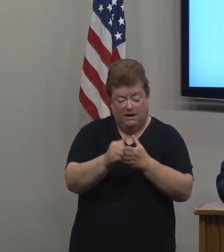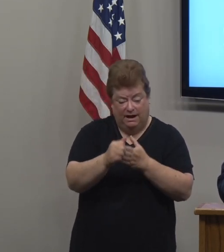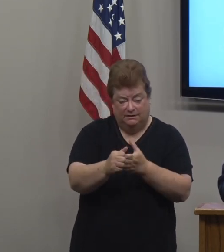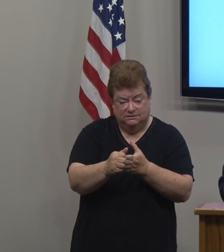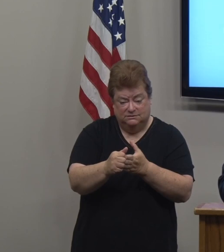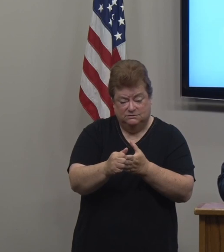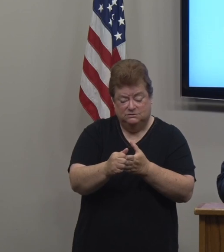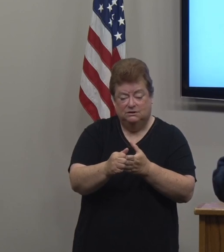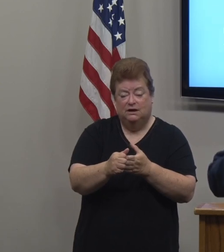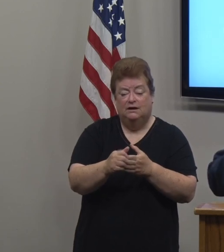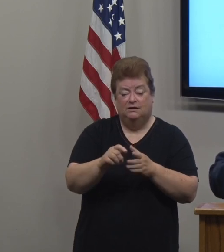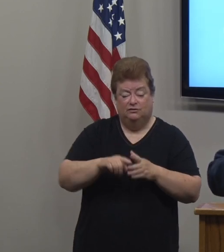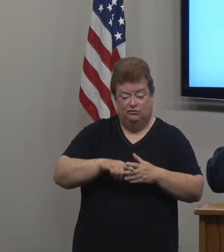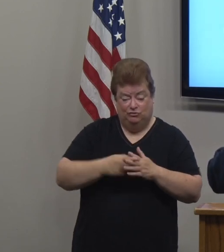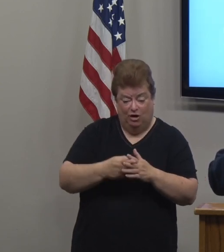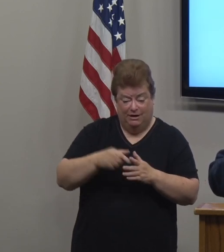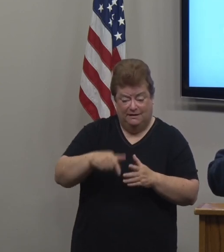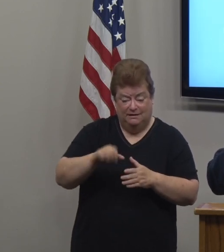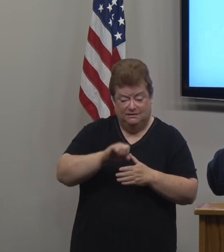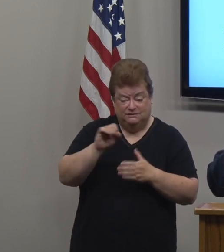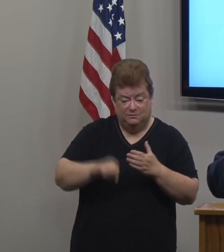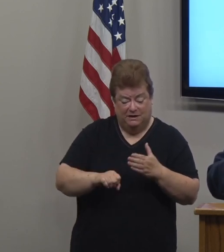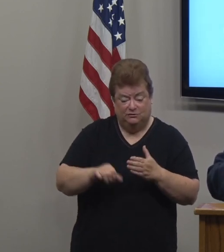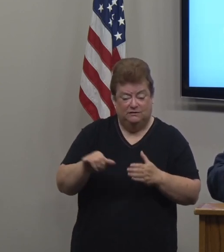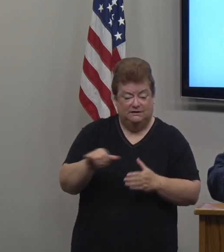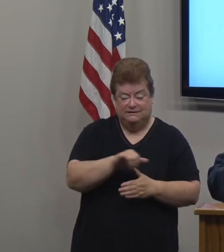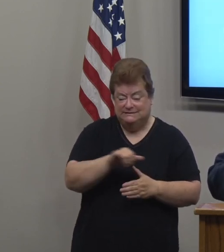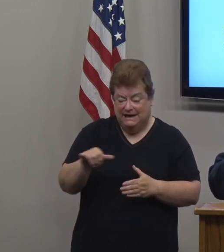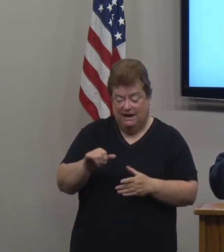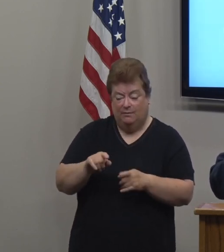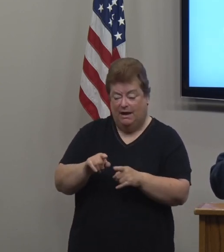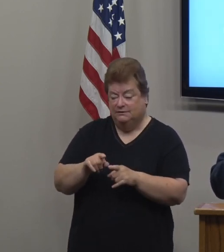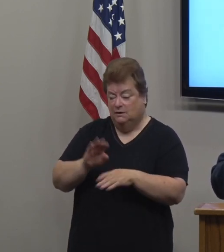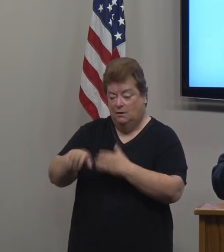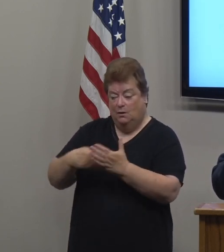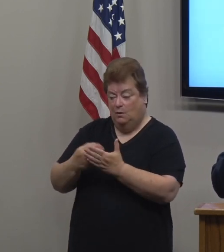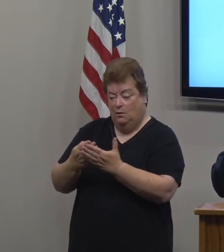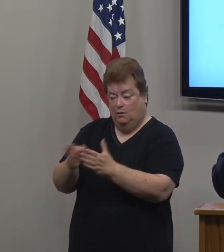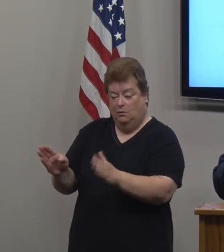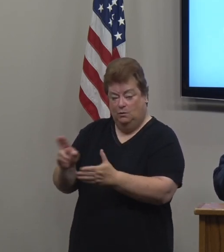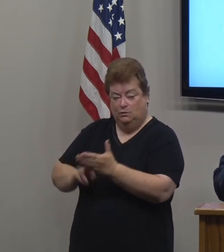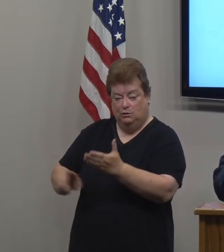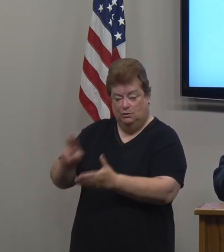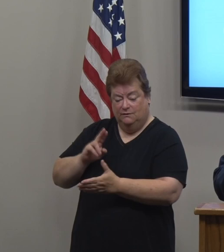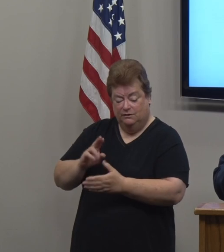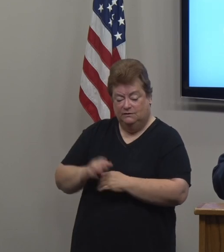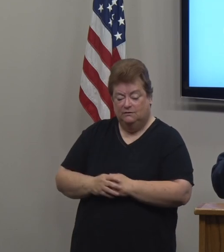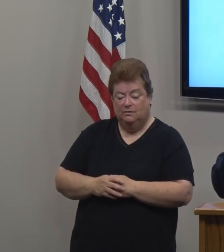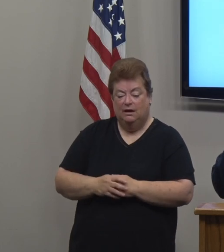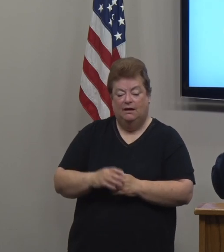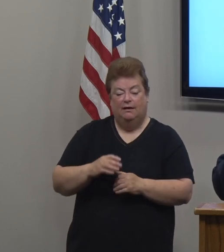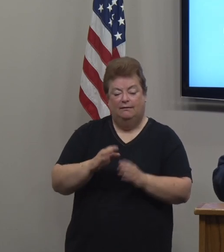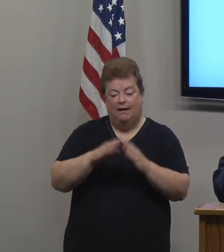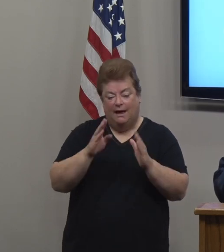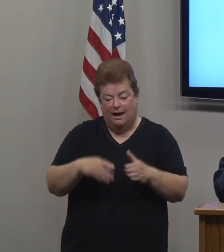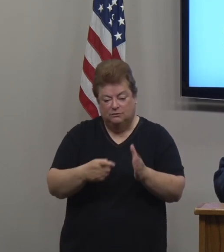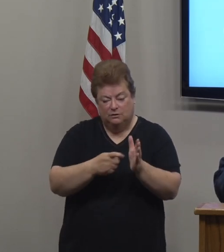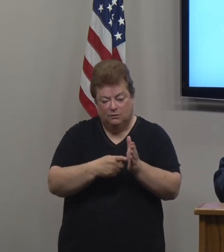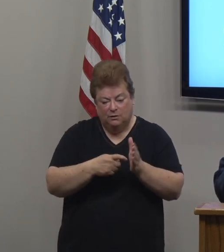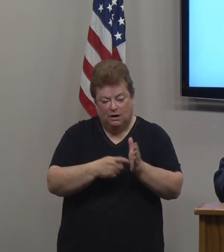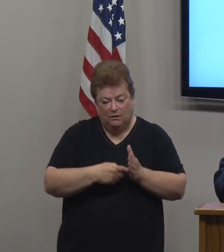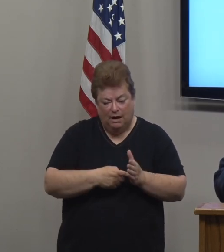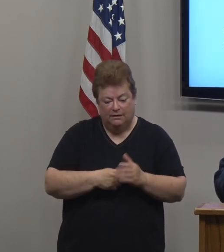into the semester that was exactly the same as the university's in terms of housing requirements, meeting